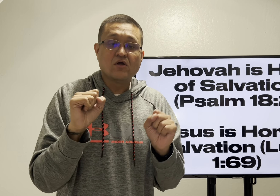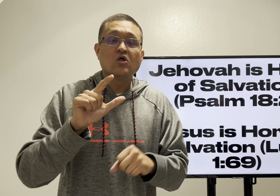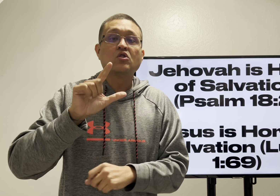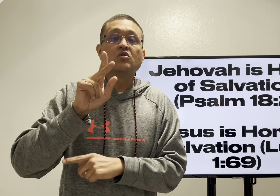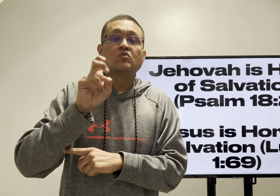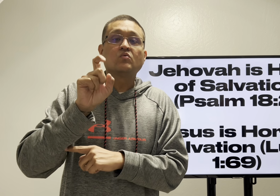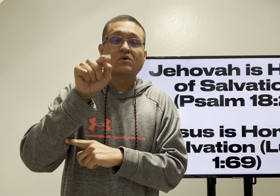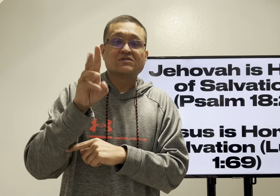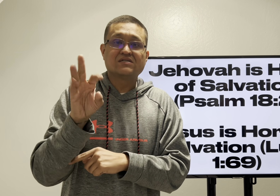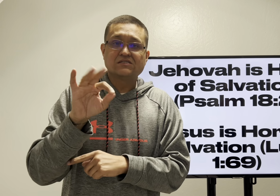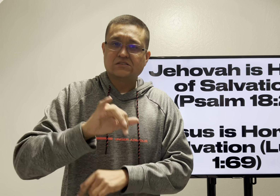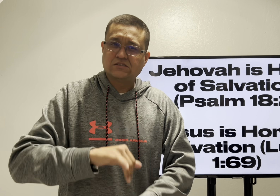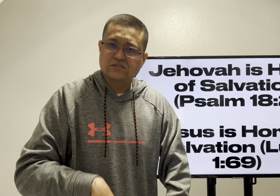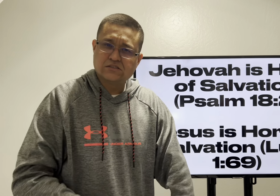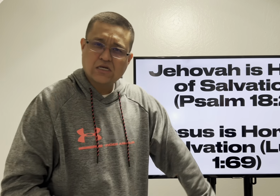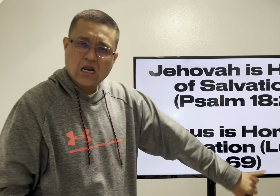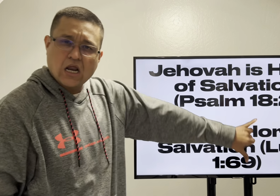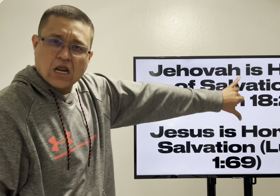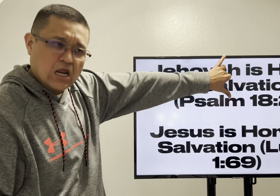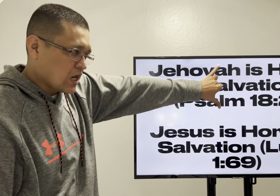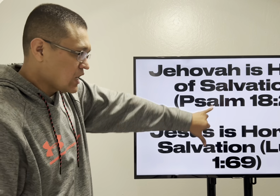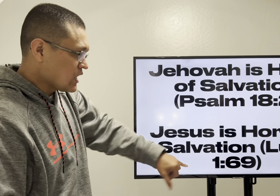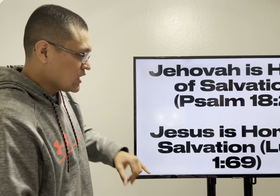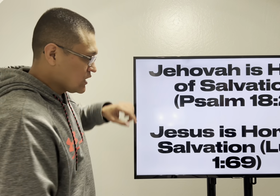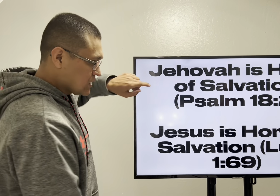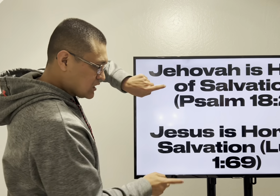of salvation in Luke 1 and 69. They're exactly the same.